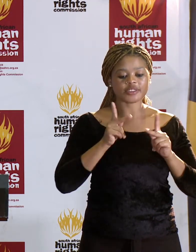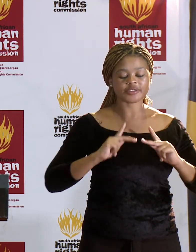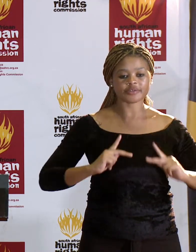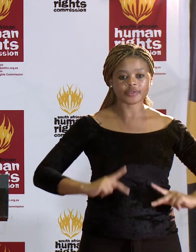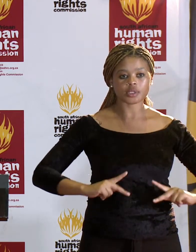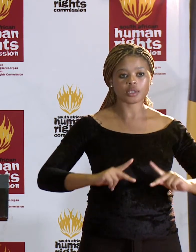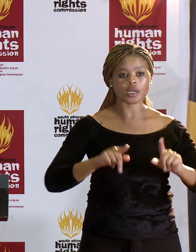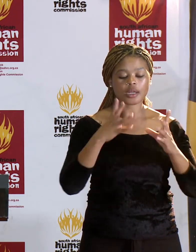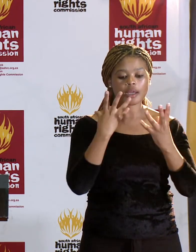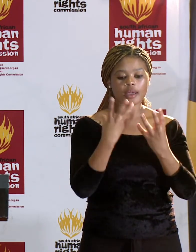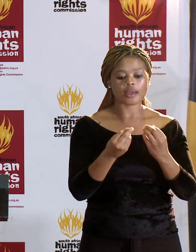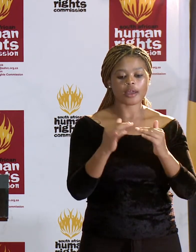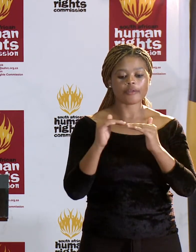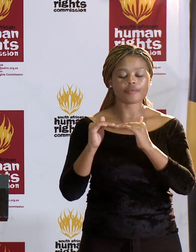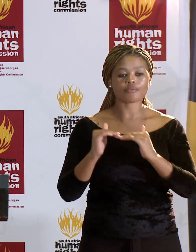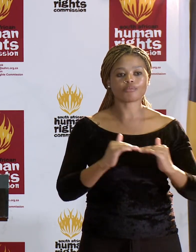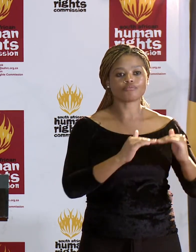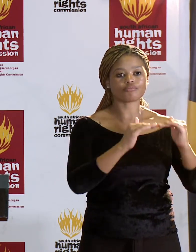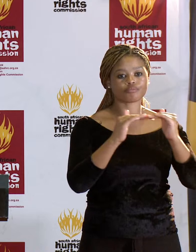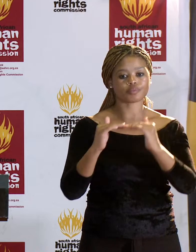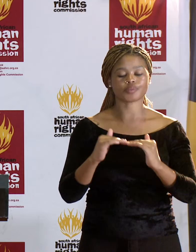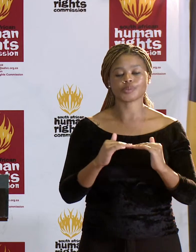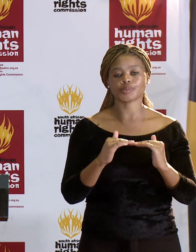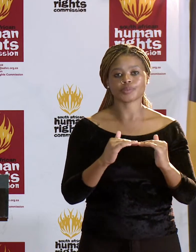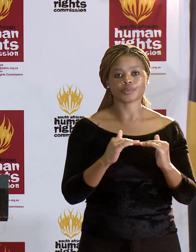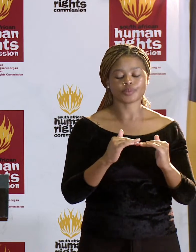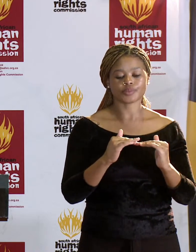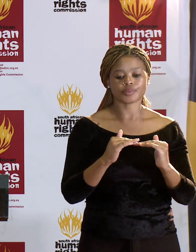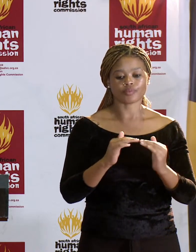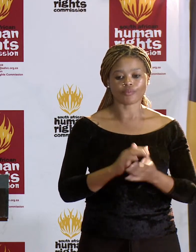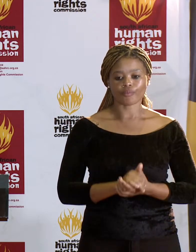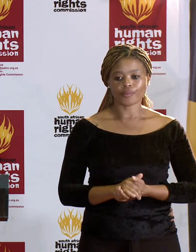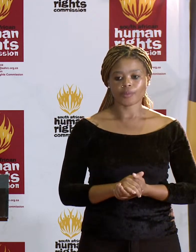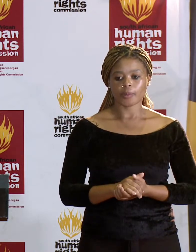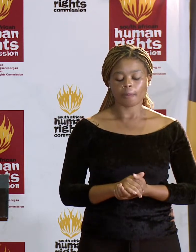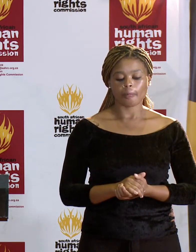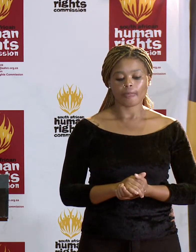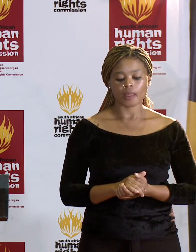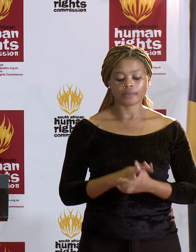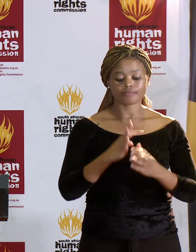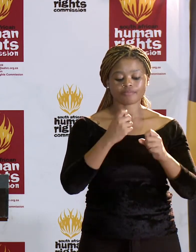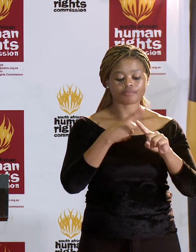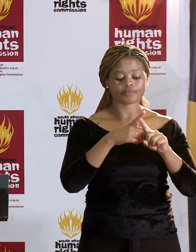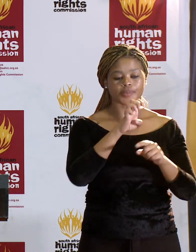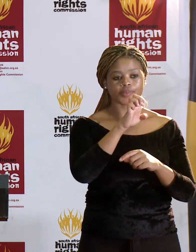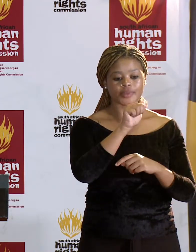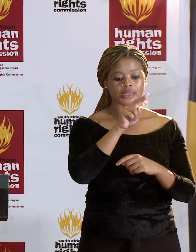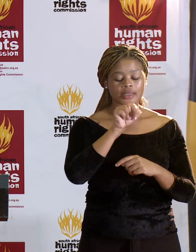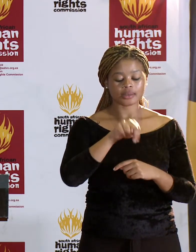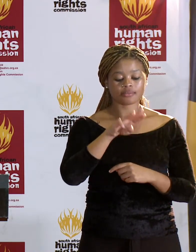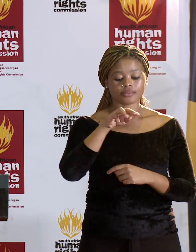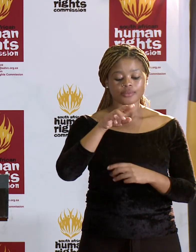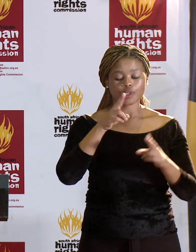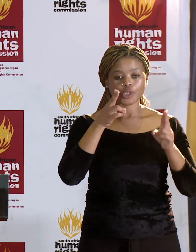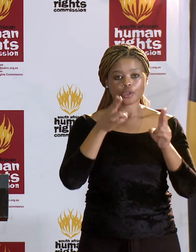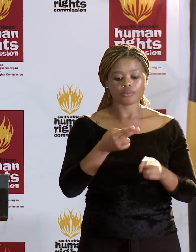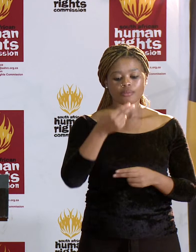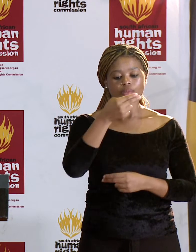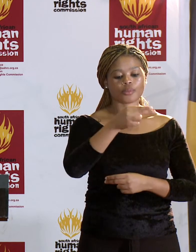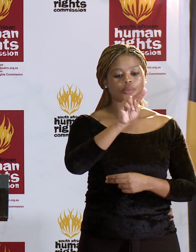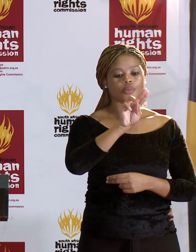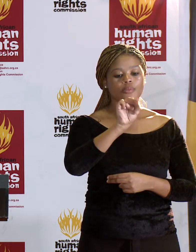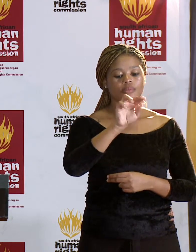that have equally become our realities. As the Executive Dean of Humanities, this charter